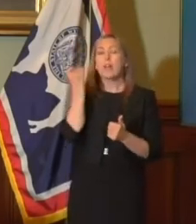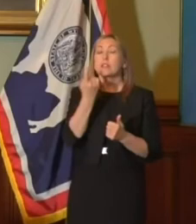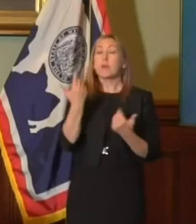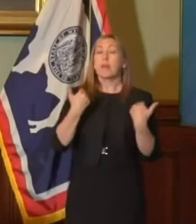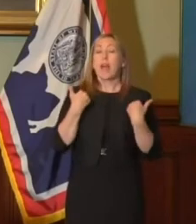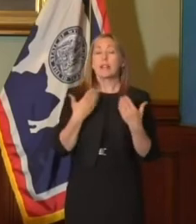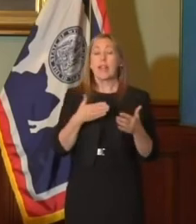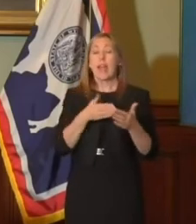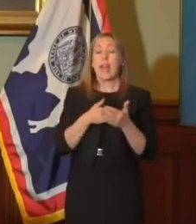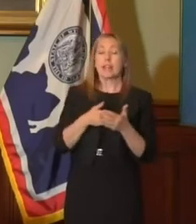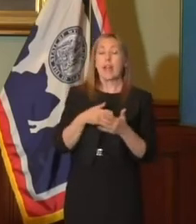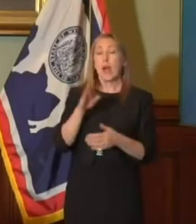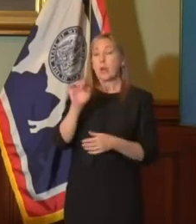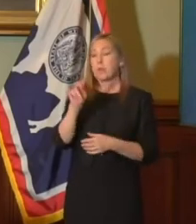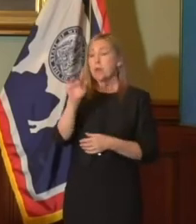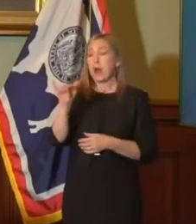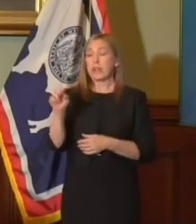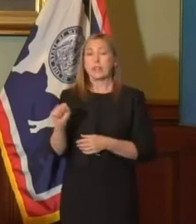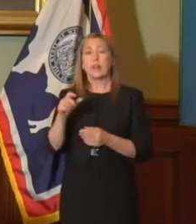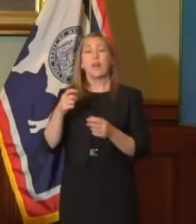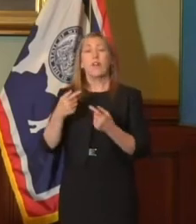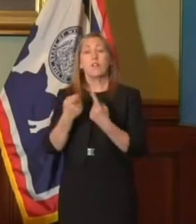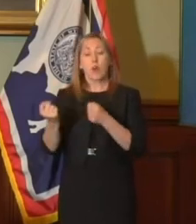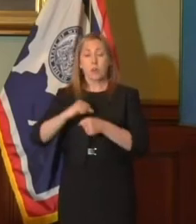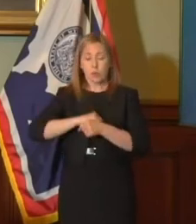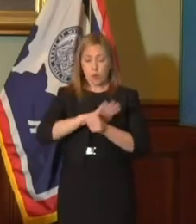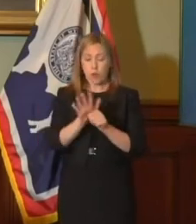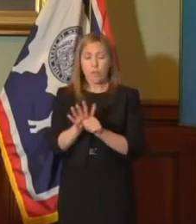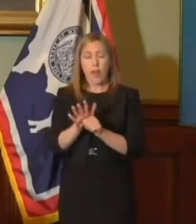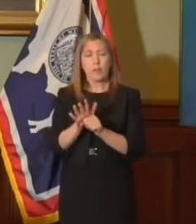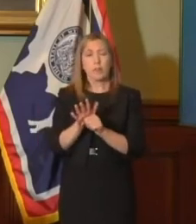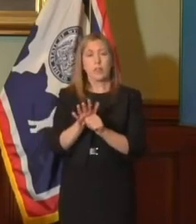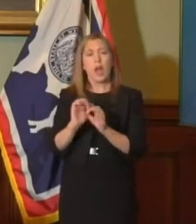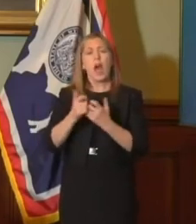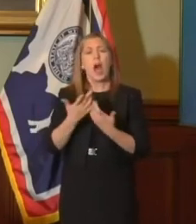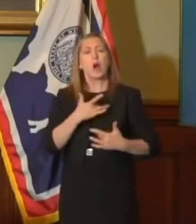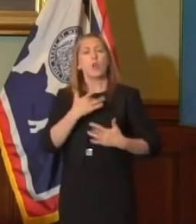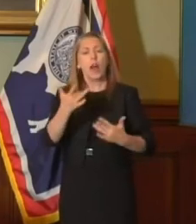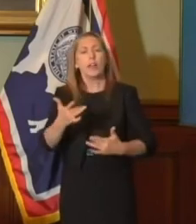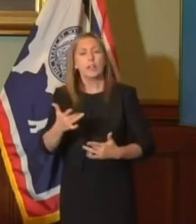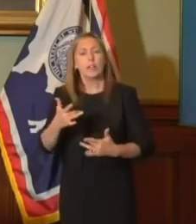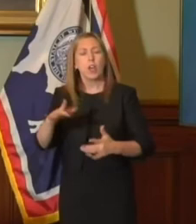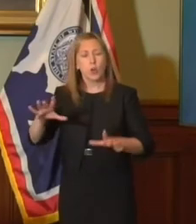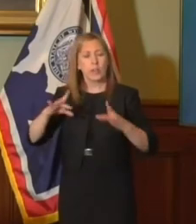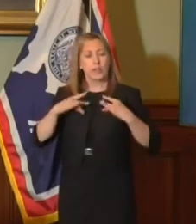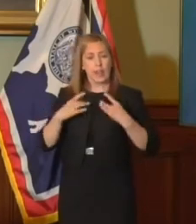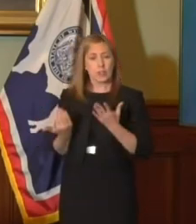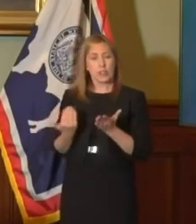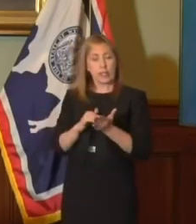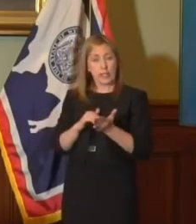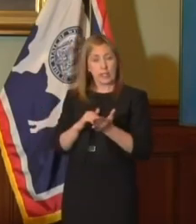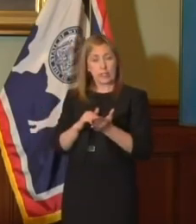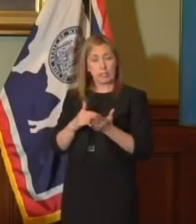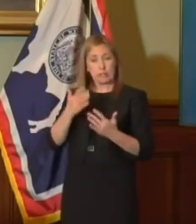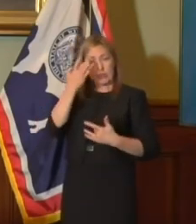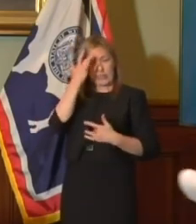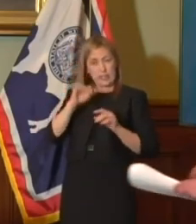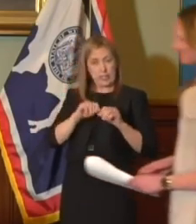from coronavirus and has already had it, how likely are they to catch the virus again? Thank